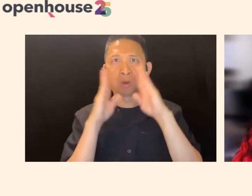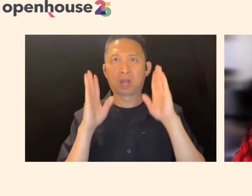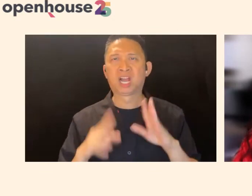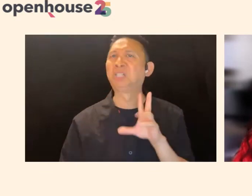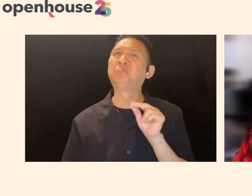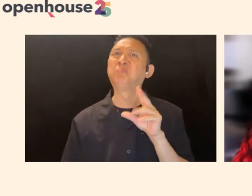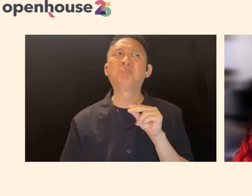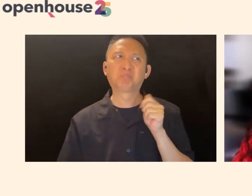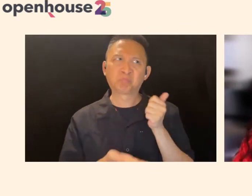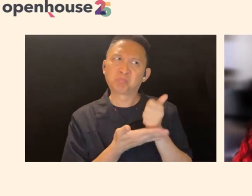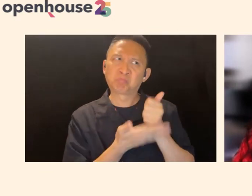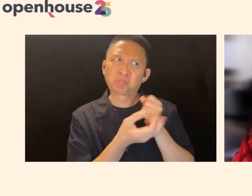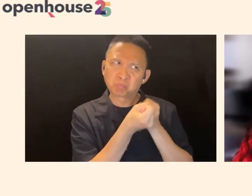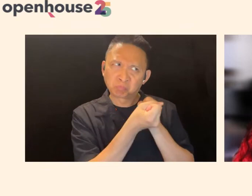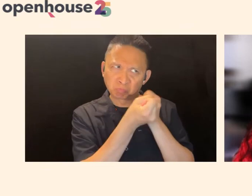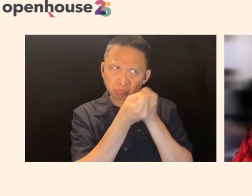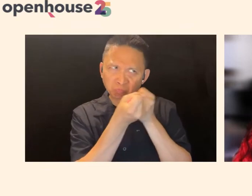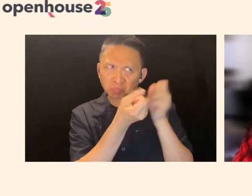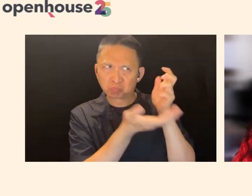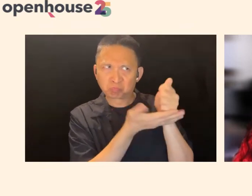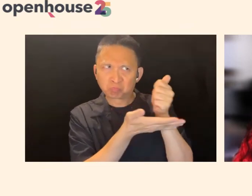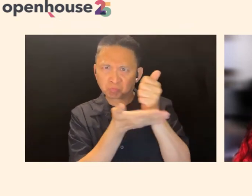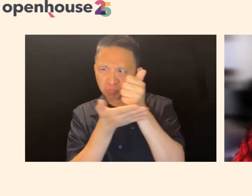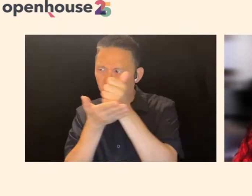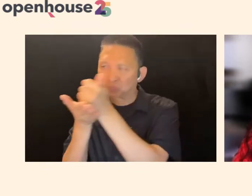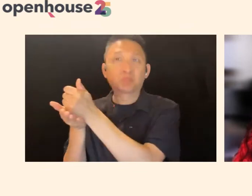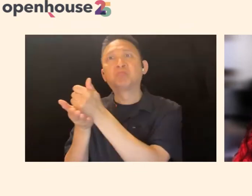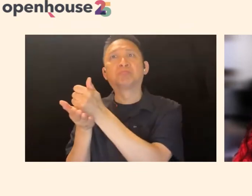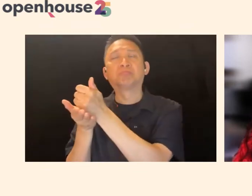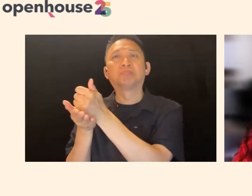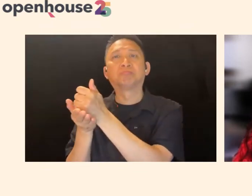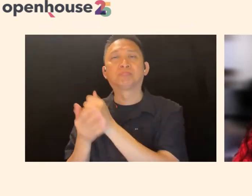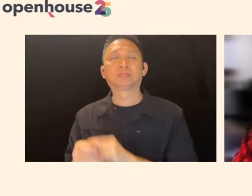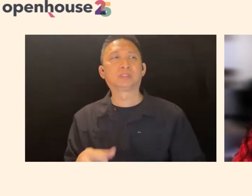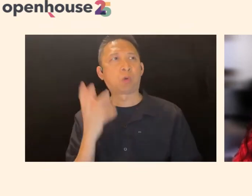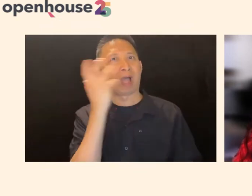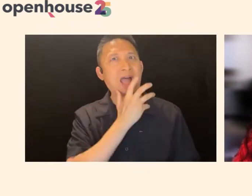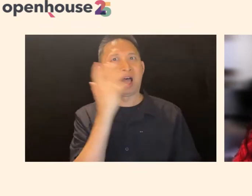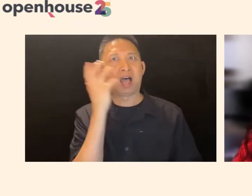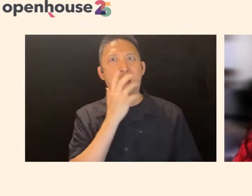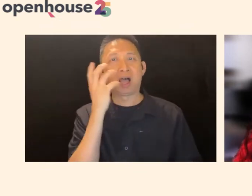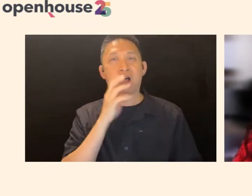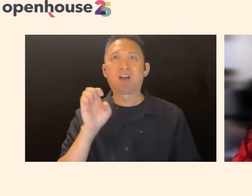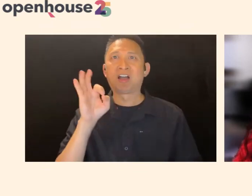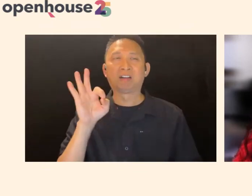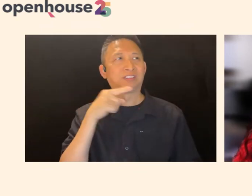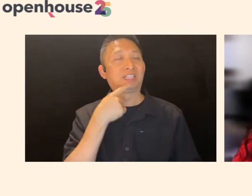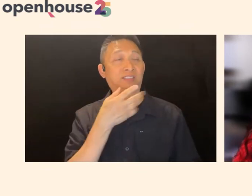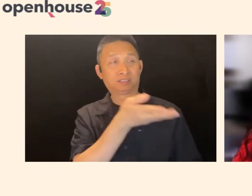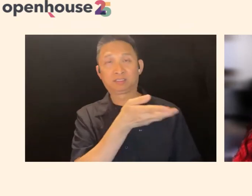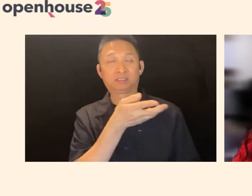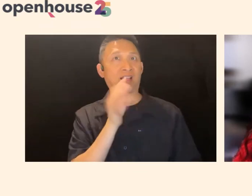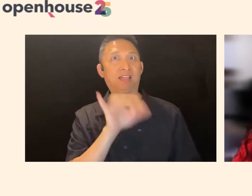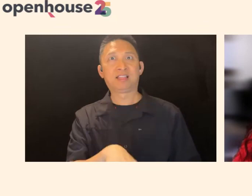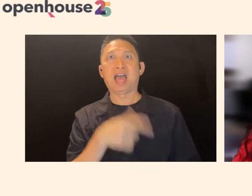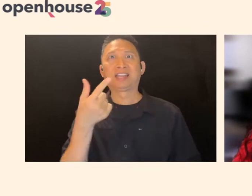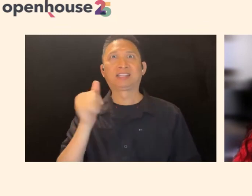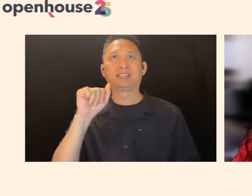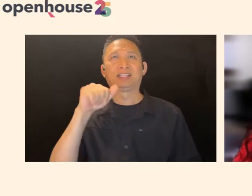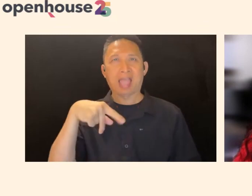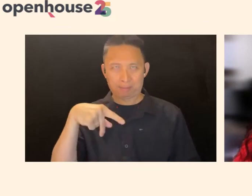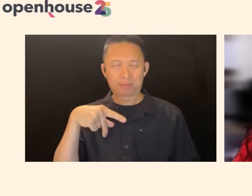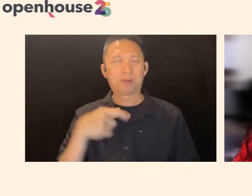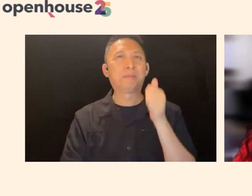Wow. Yeah, that's a huge barrier that most organizations cannot confront is that gap. That's really,